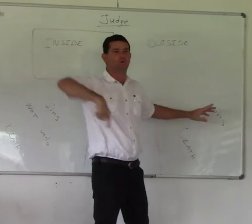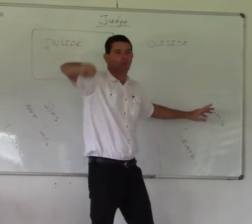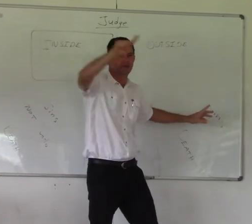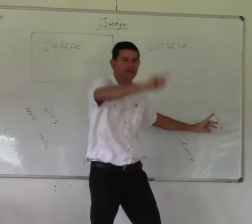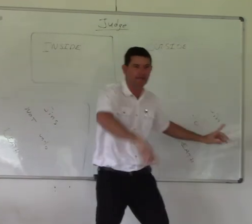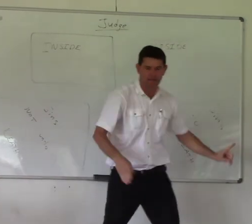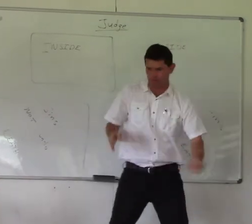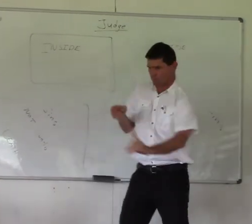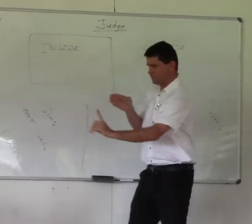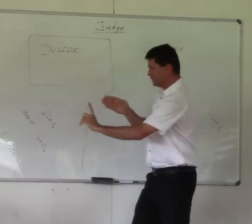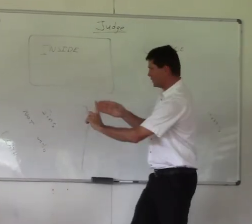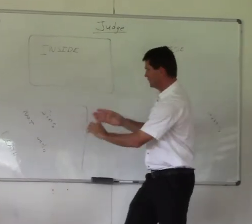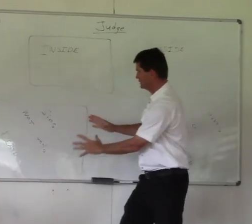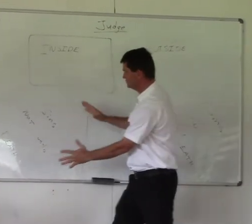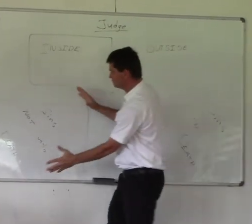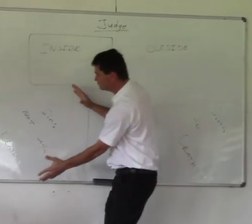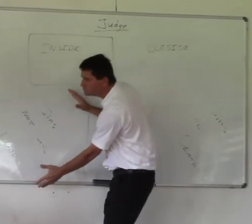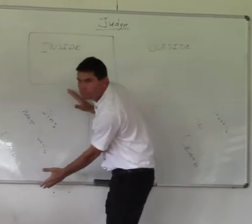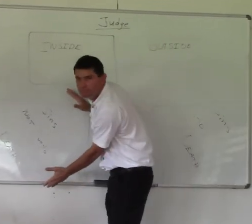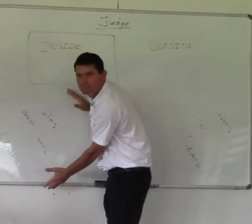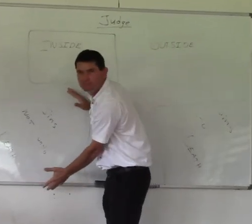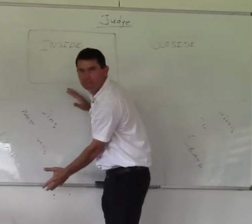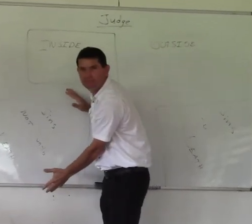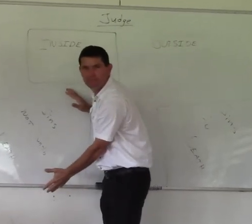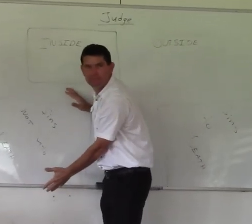We will focus.